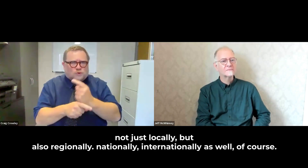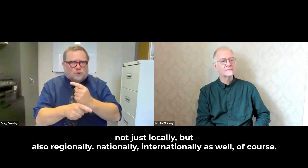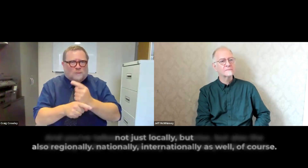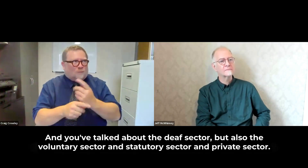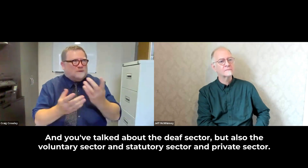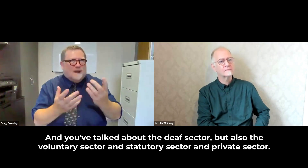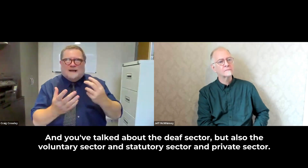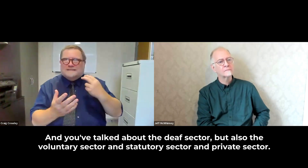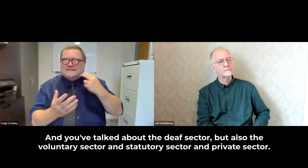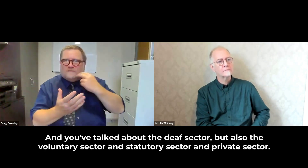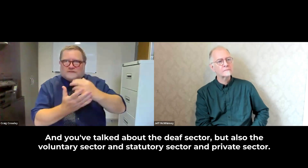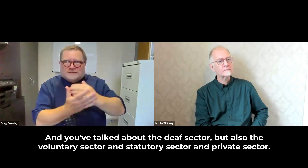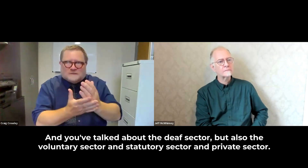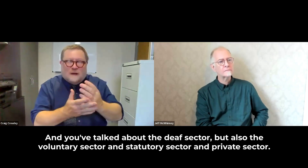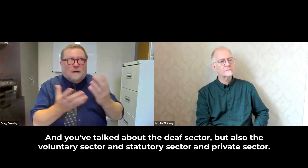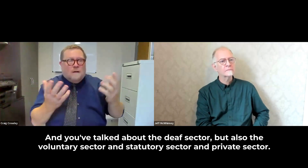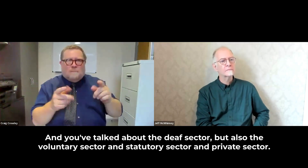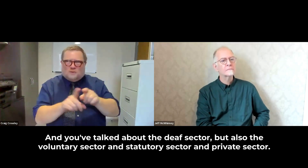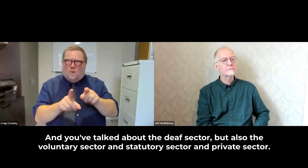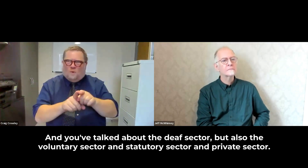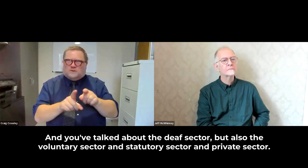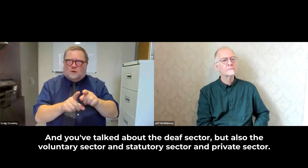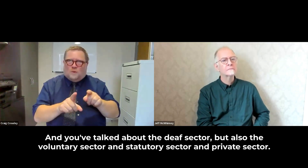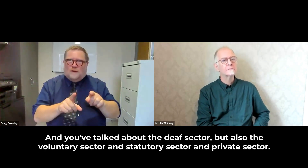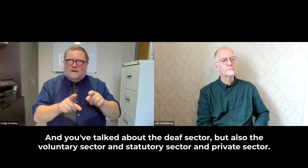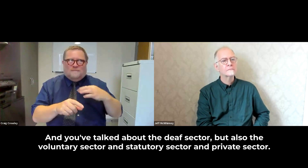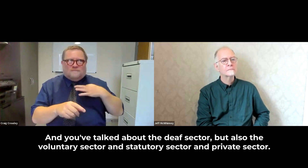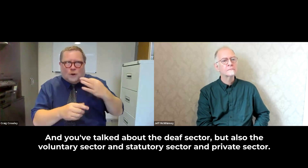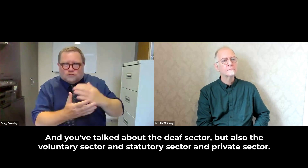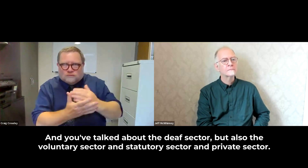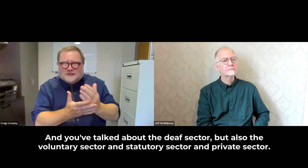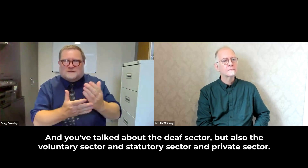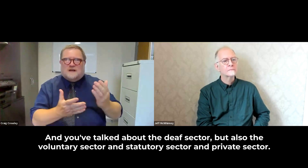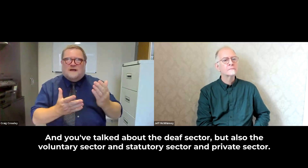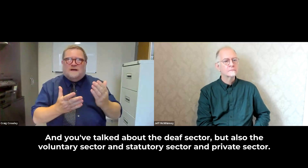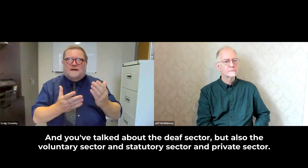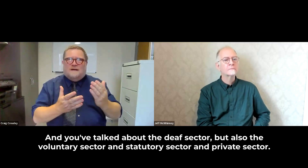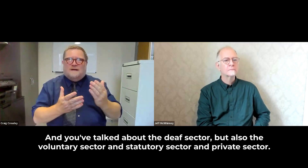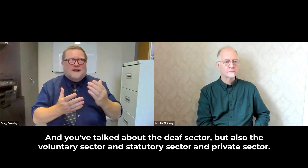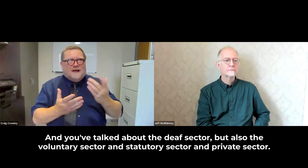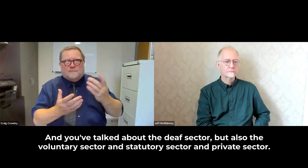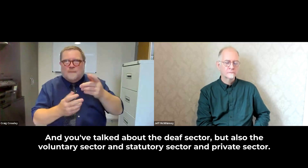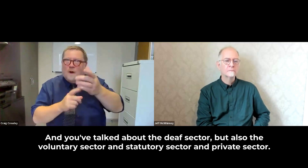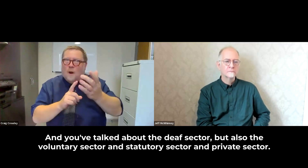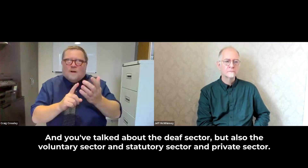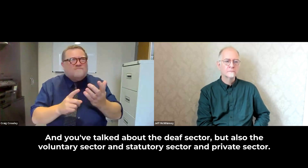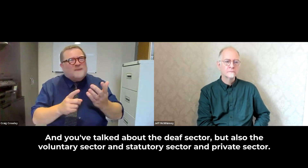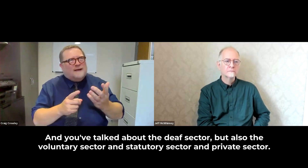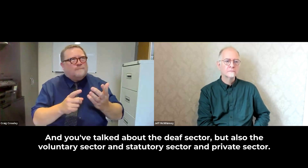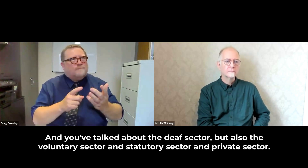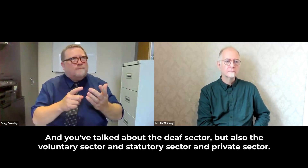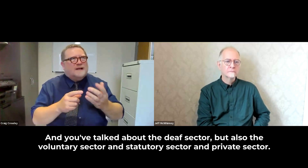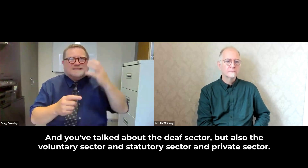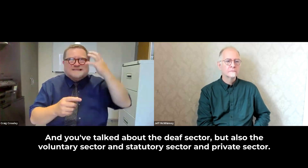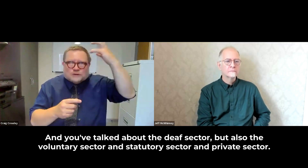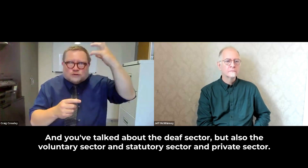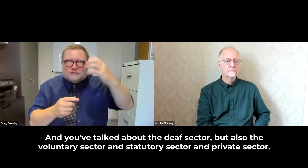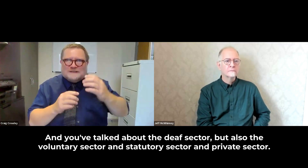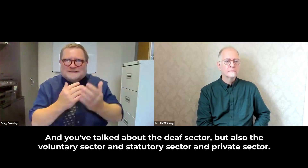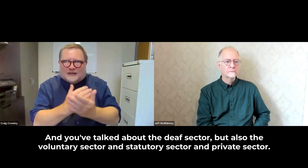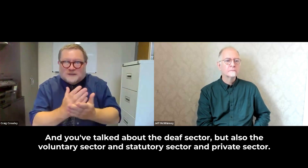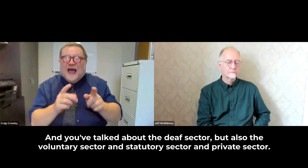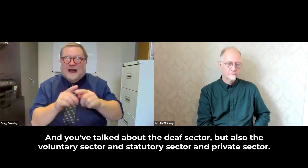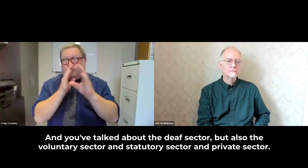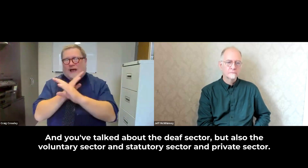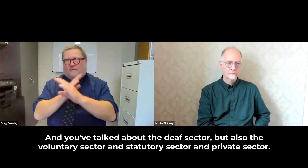course. And you know, you've talked about the deaf sector, but also the voluntary sector,